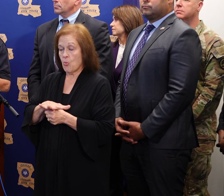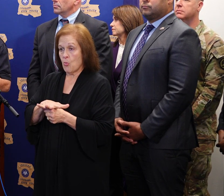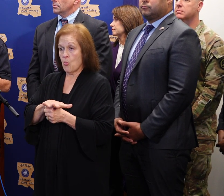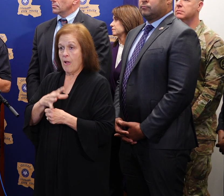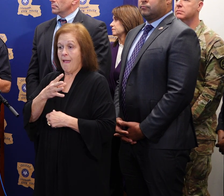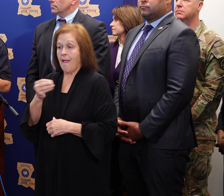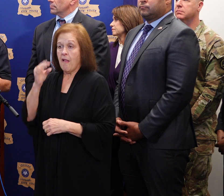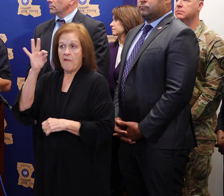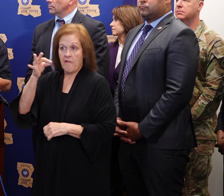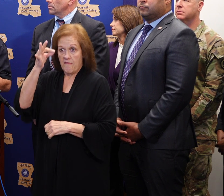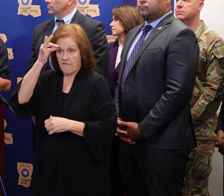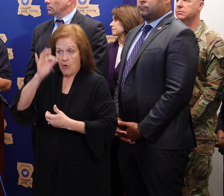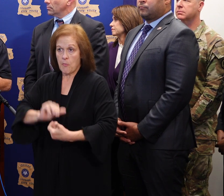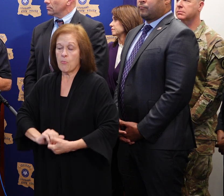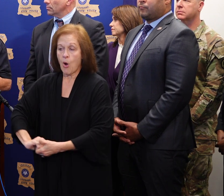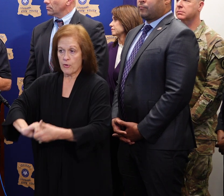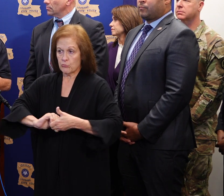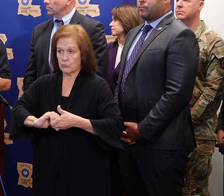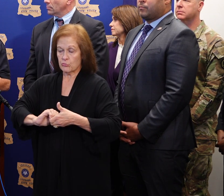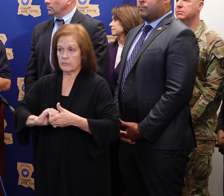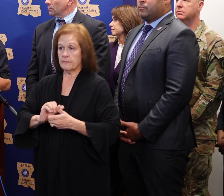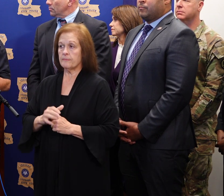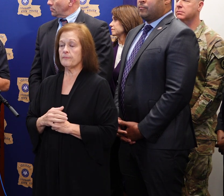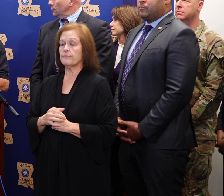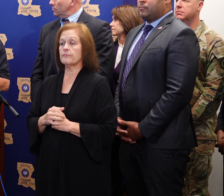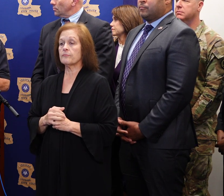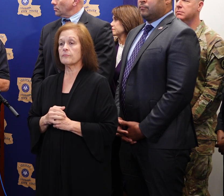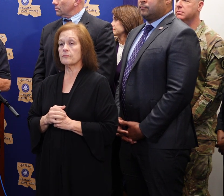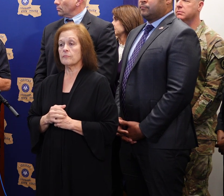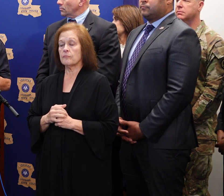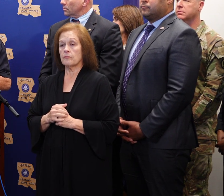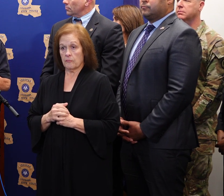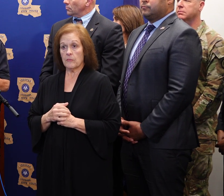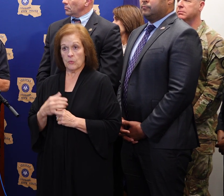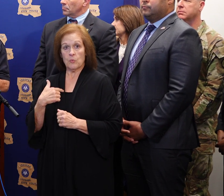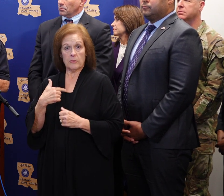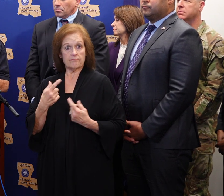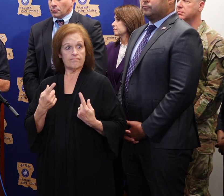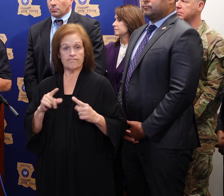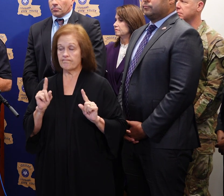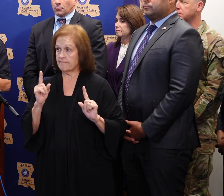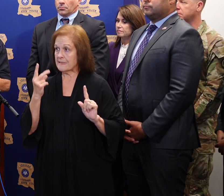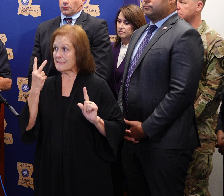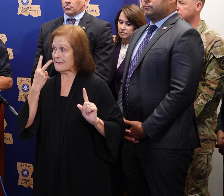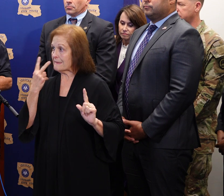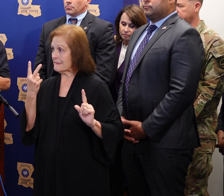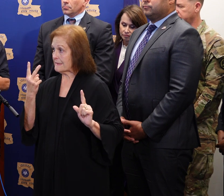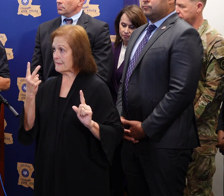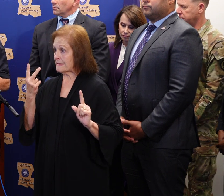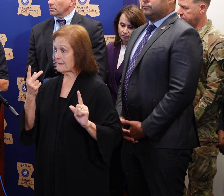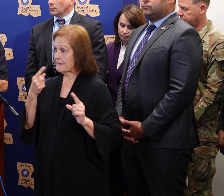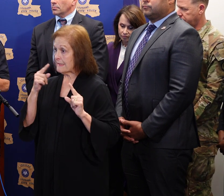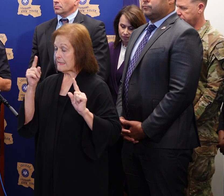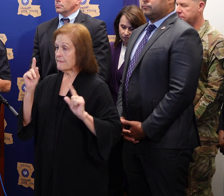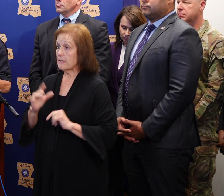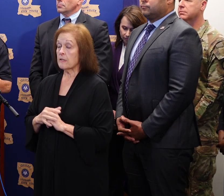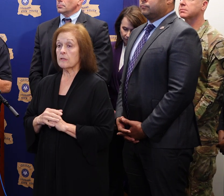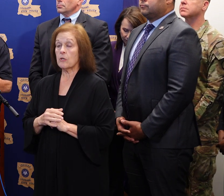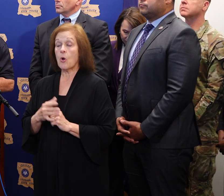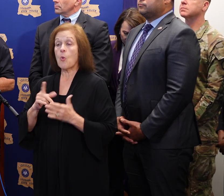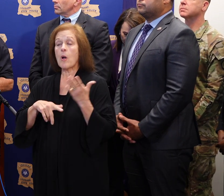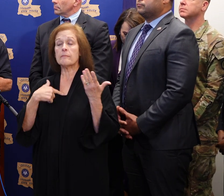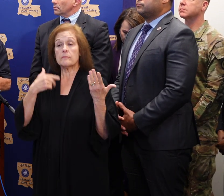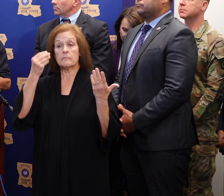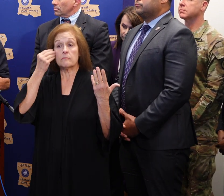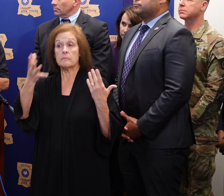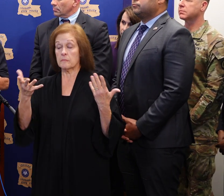and federal partners. And we're seeing the results of it. I also would like to remind everyone that what's going on